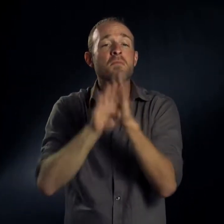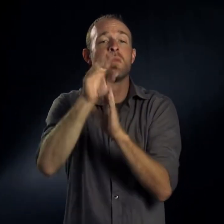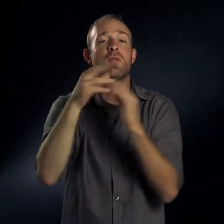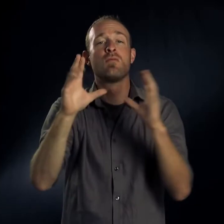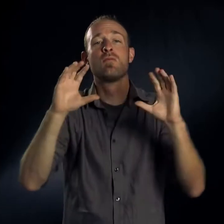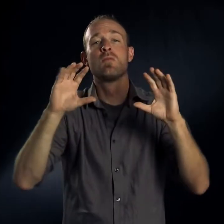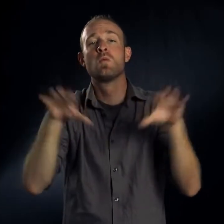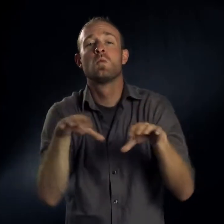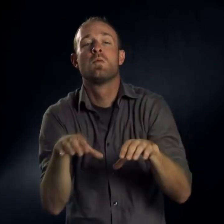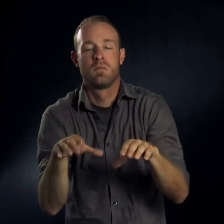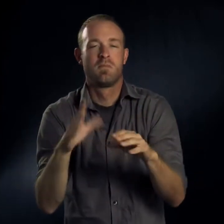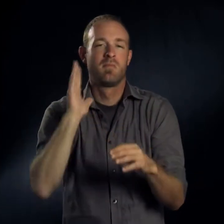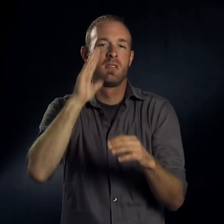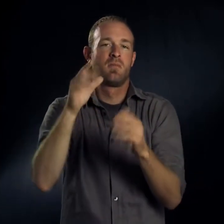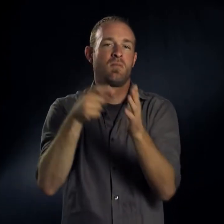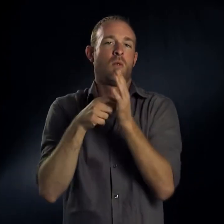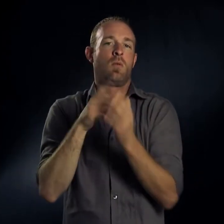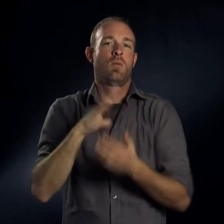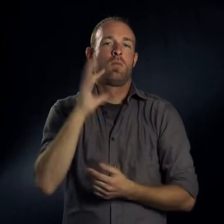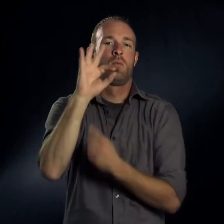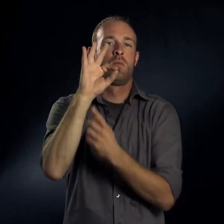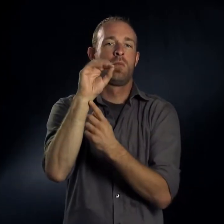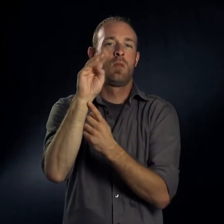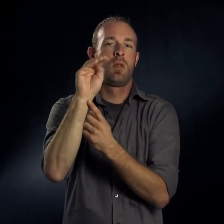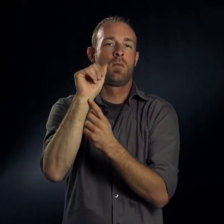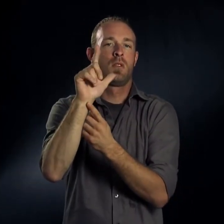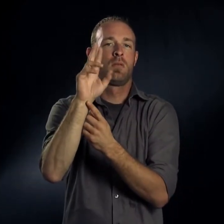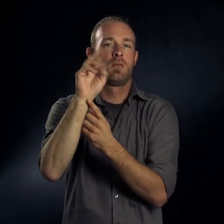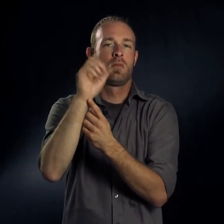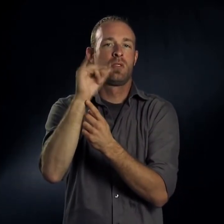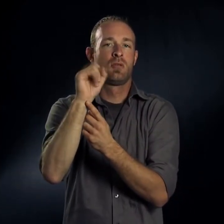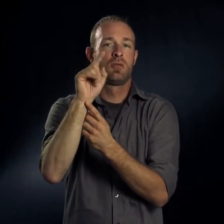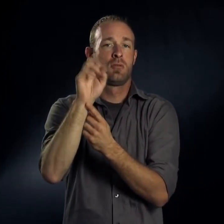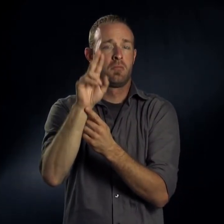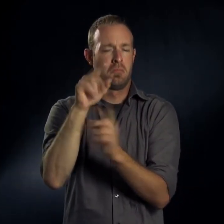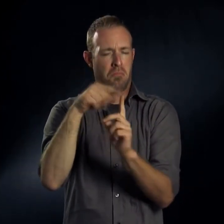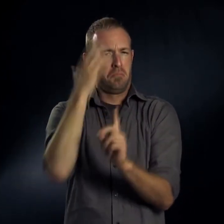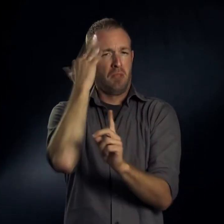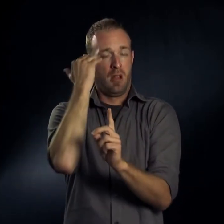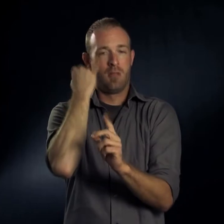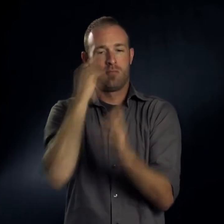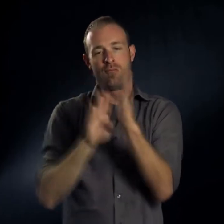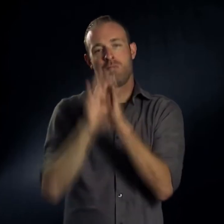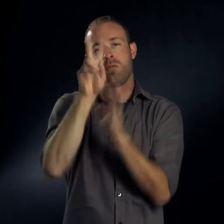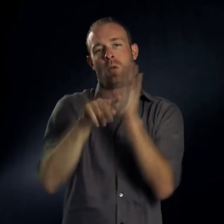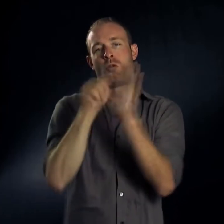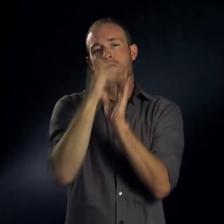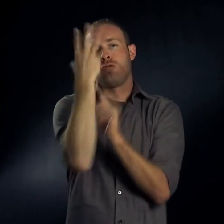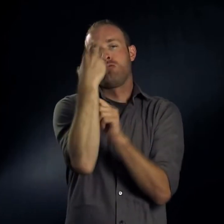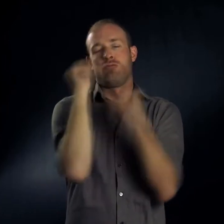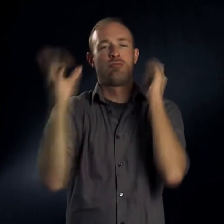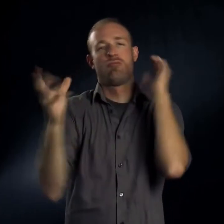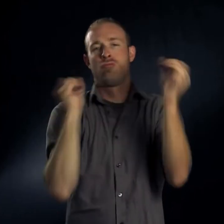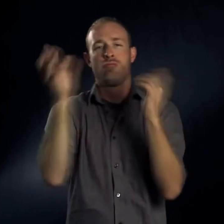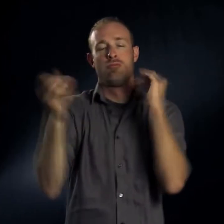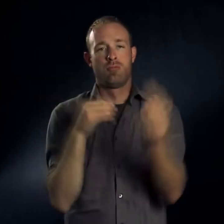Now, for academic purposes and classes such as GS 103 at Gallaudet University, you're